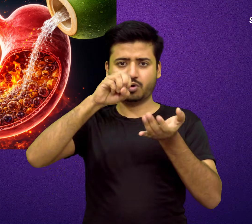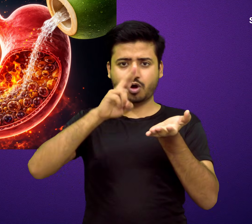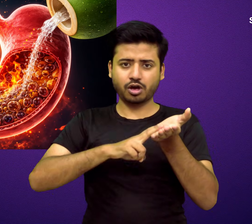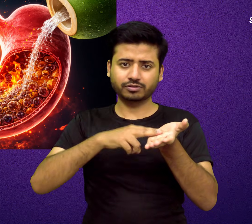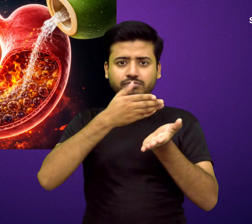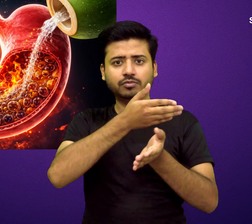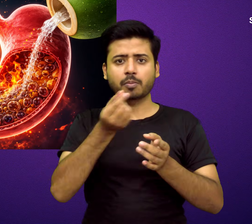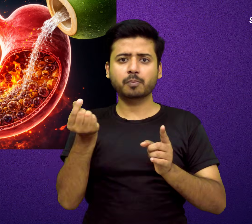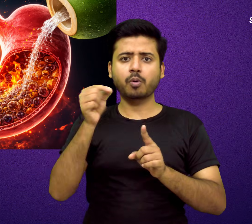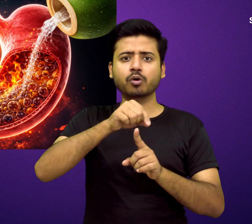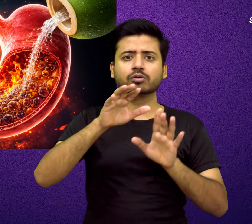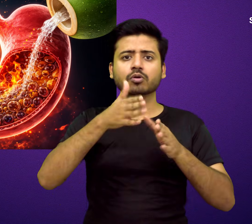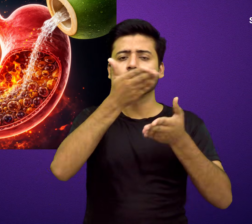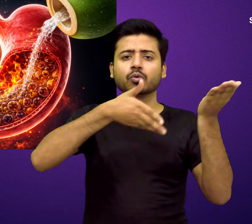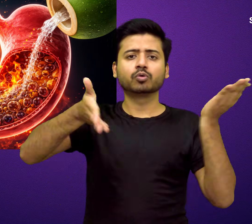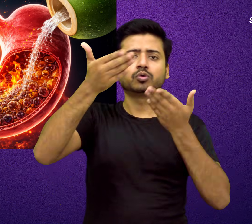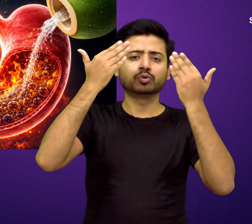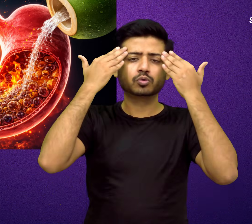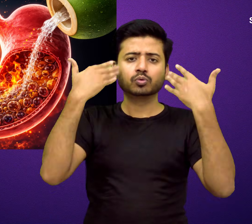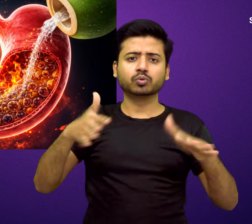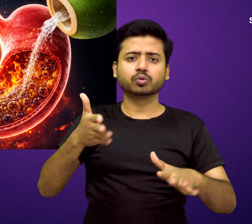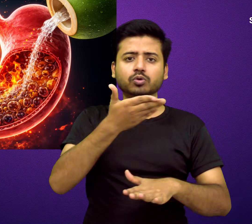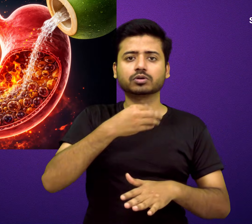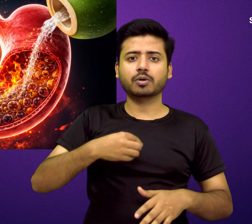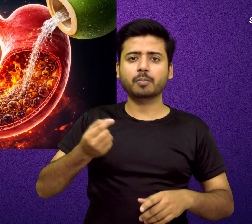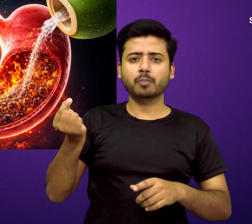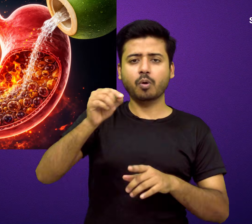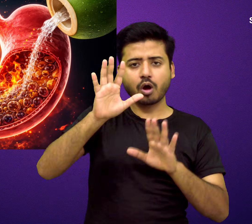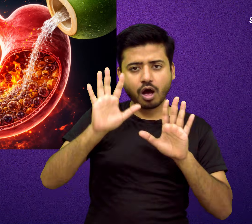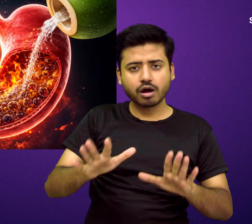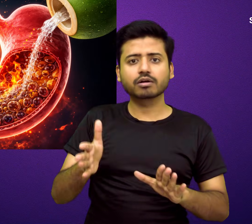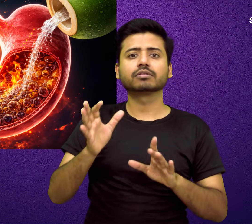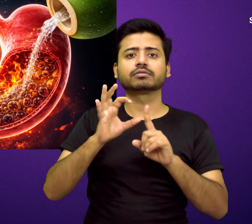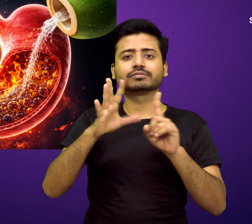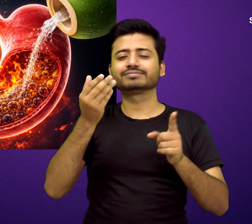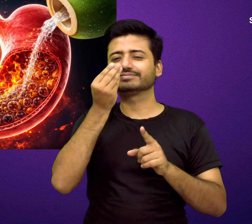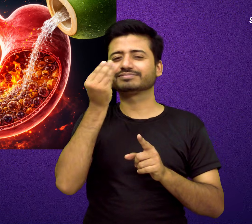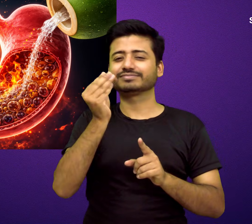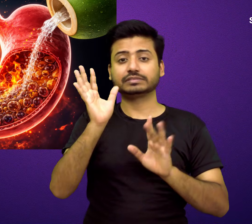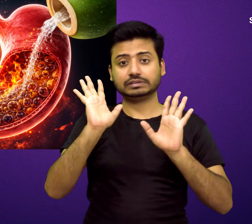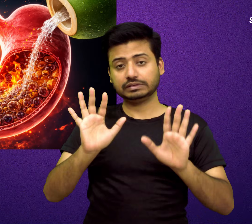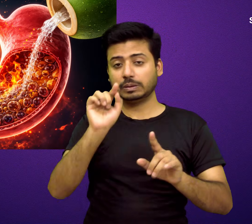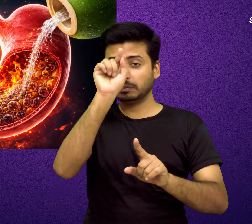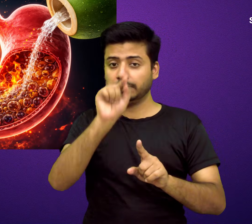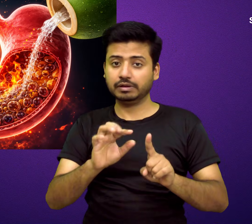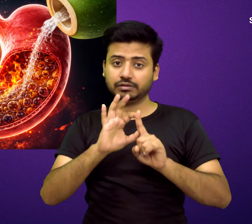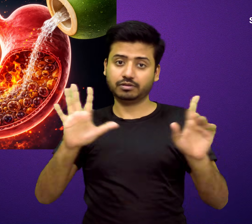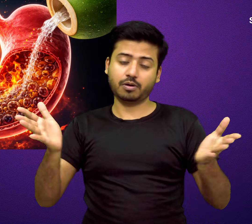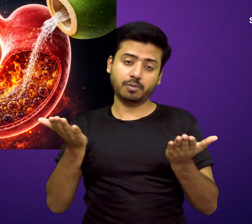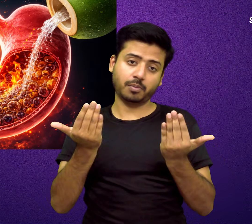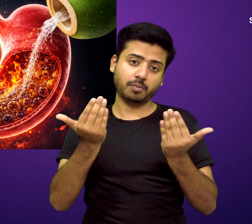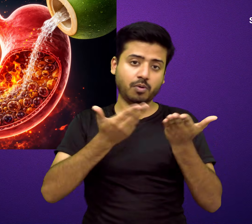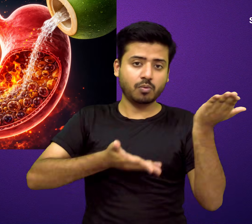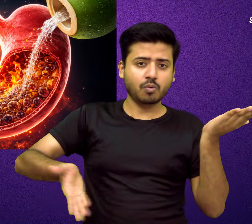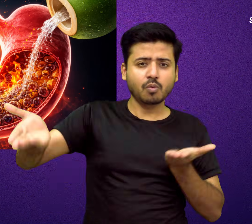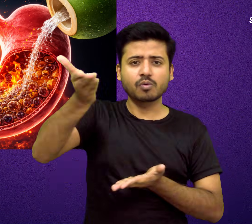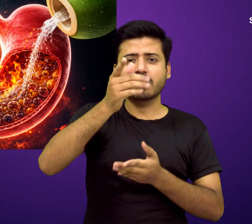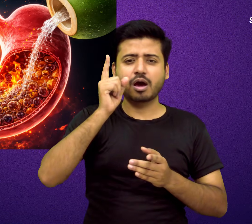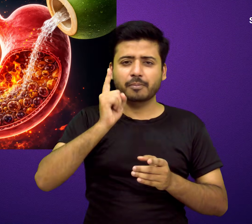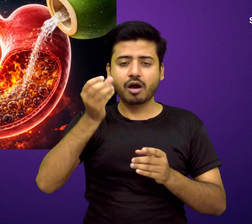in FODMAPs, short-chain carbohydrates. When paired with the high sugar or artificial sweeteners found in soda, it can overwhelm